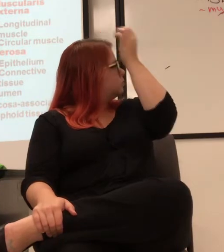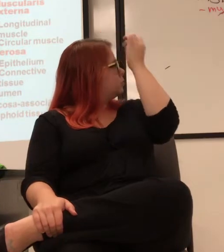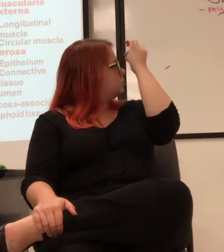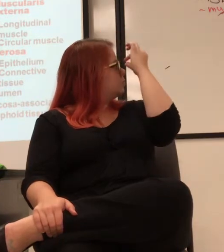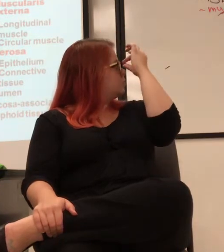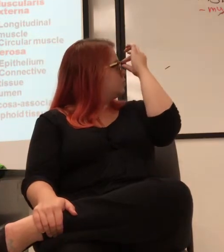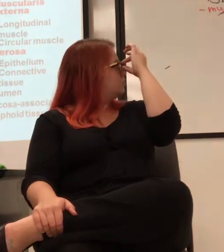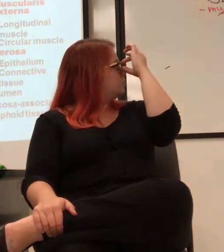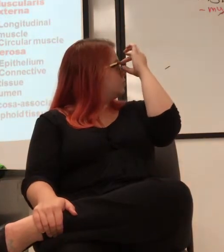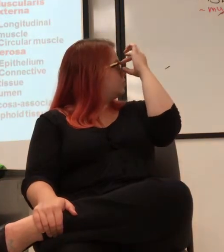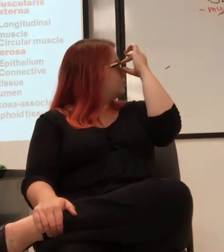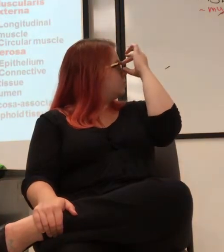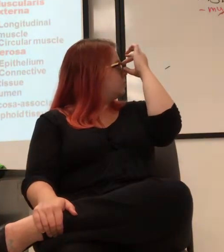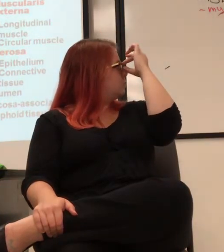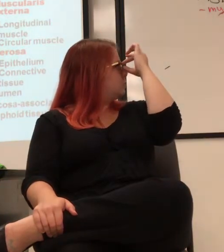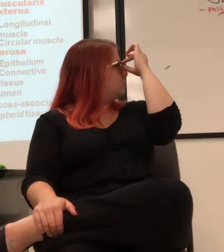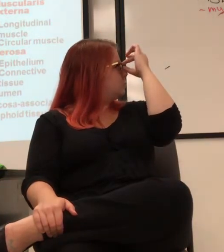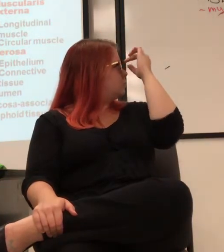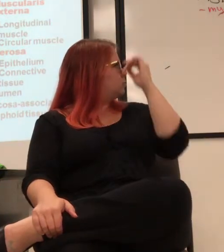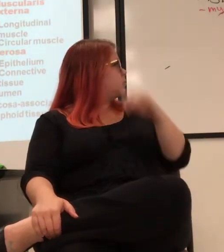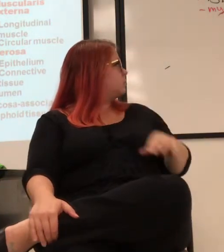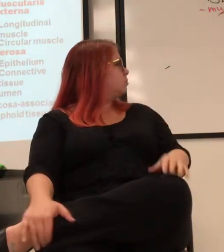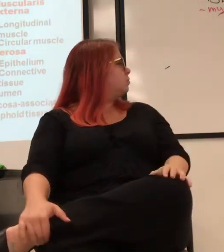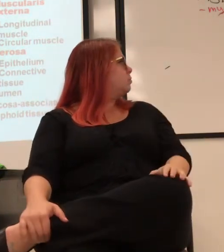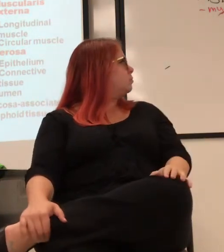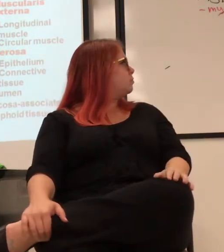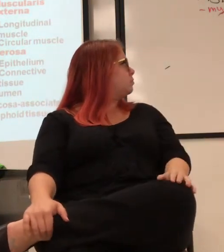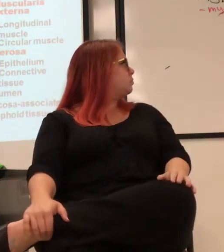the submucosal plexus form